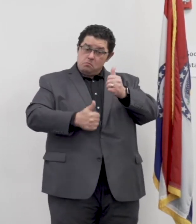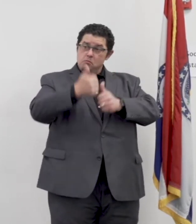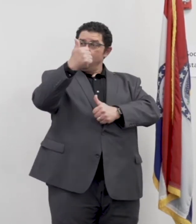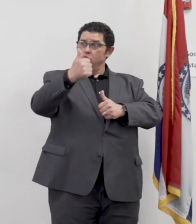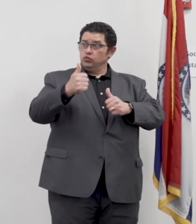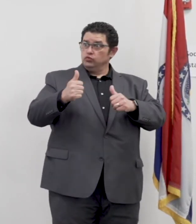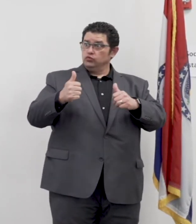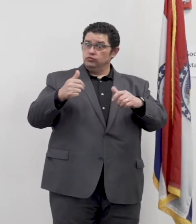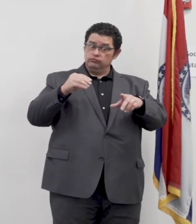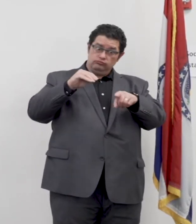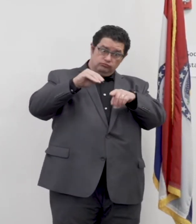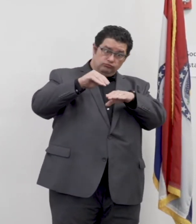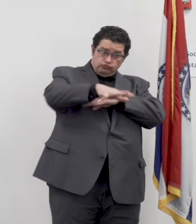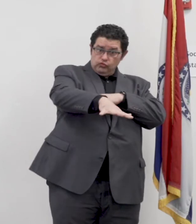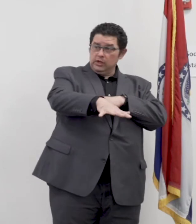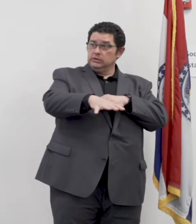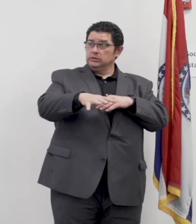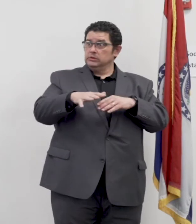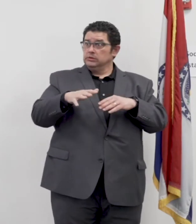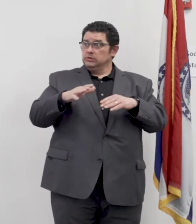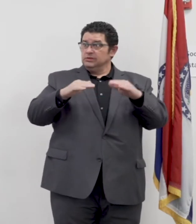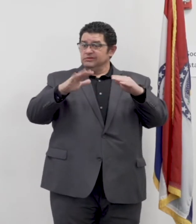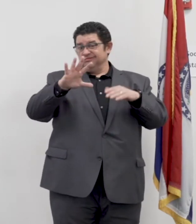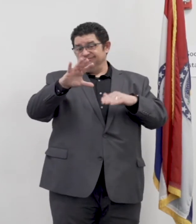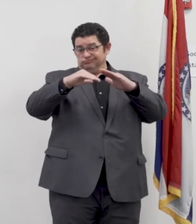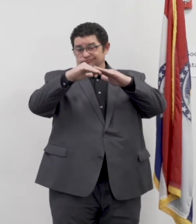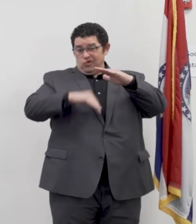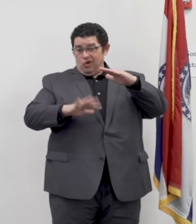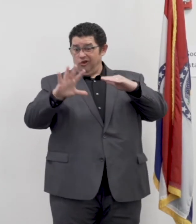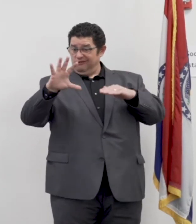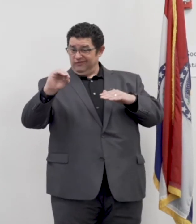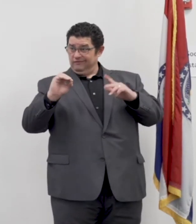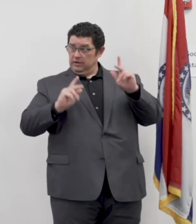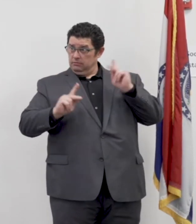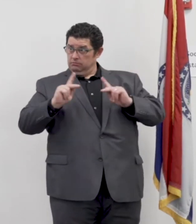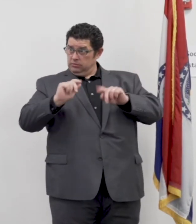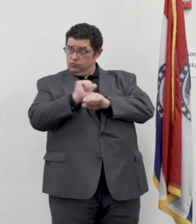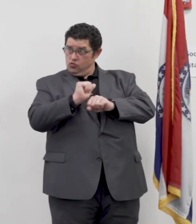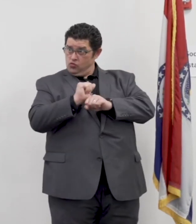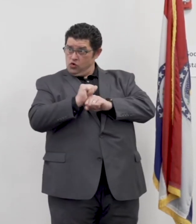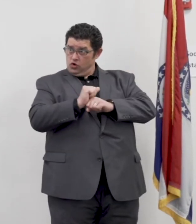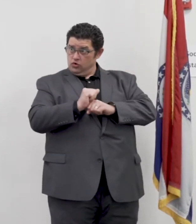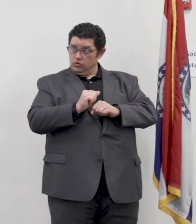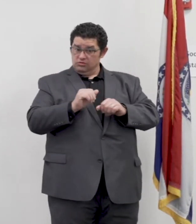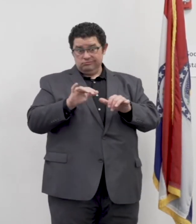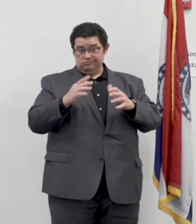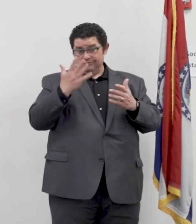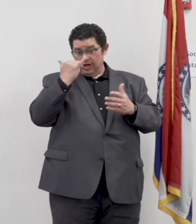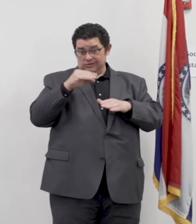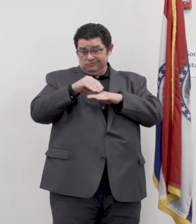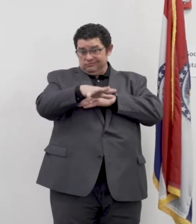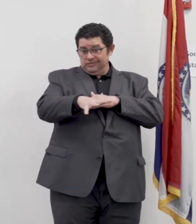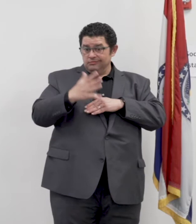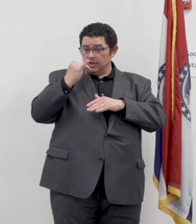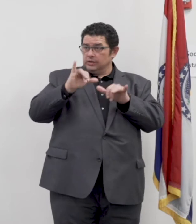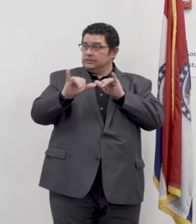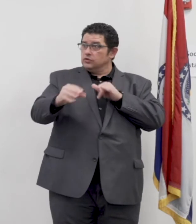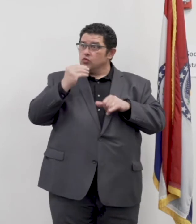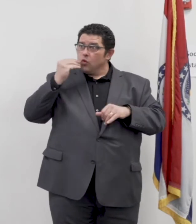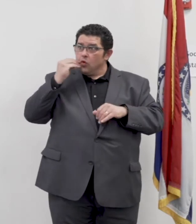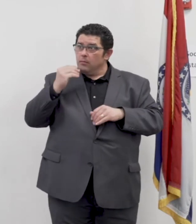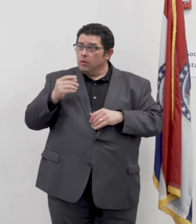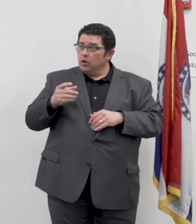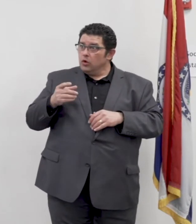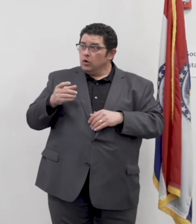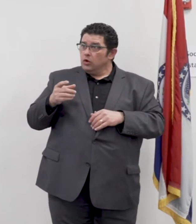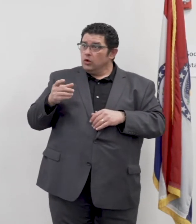stressed, businesses under 50 employees who were impacted by the stay-at-home order directly. What about this do you find to be the most critical?